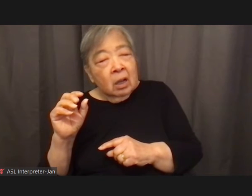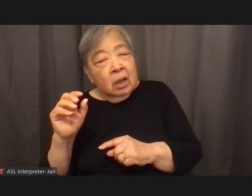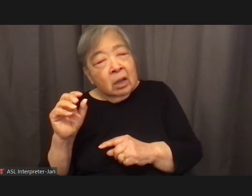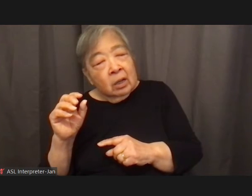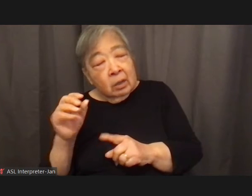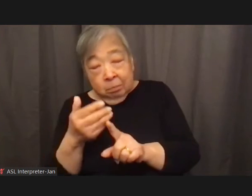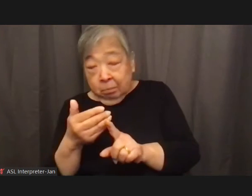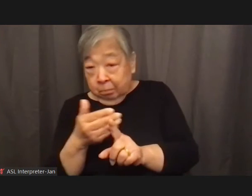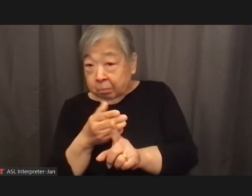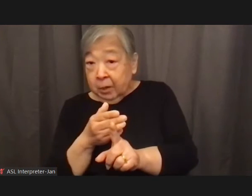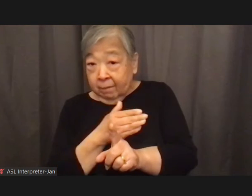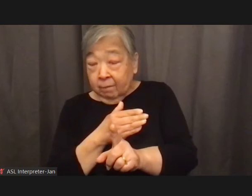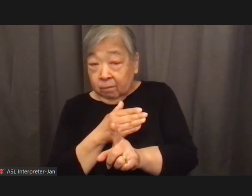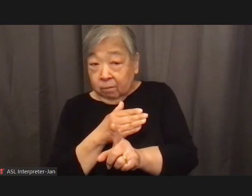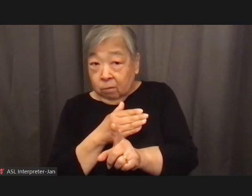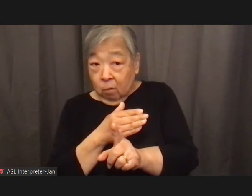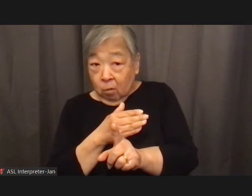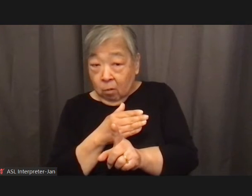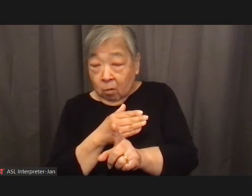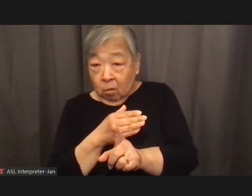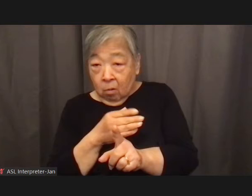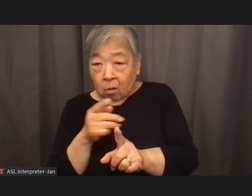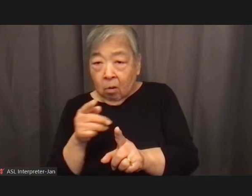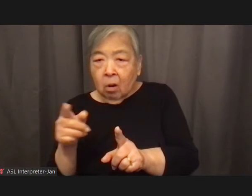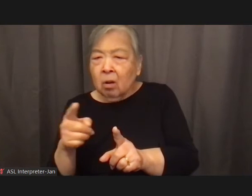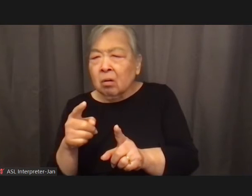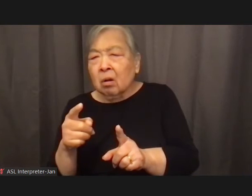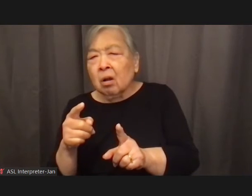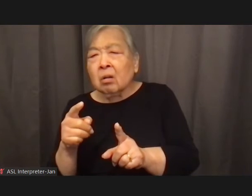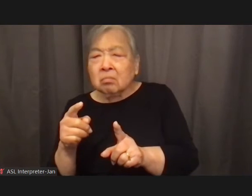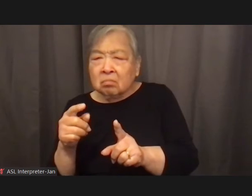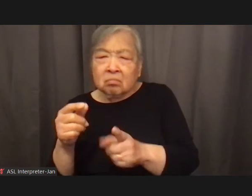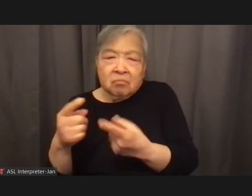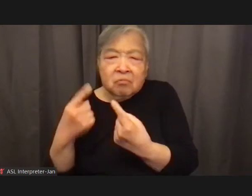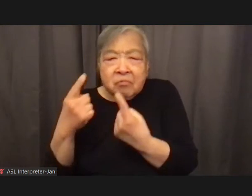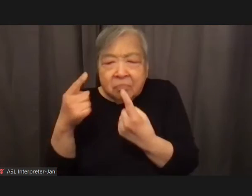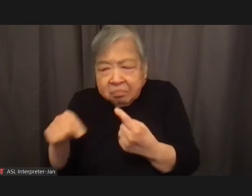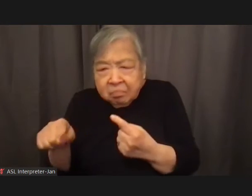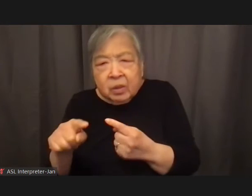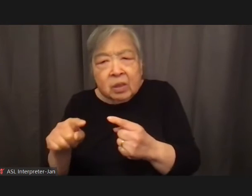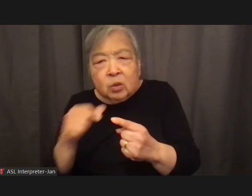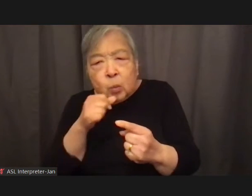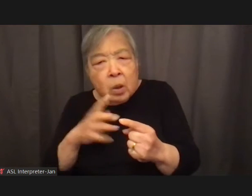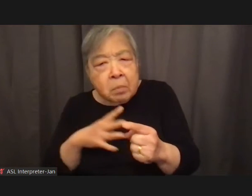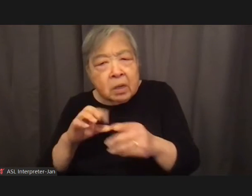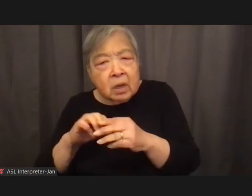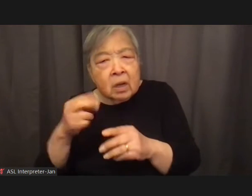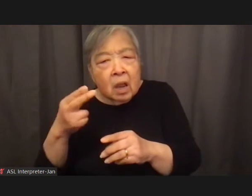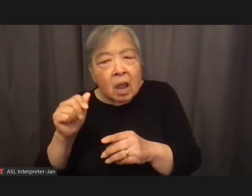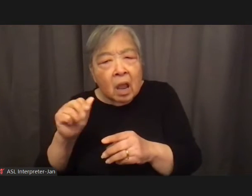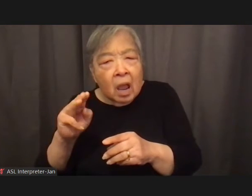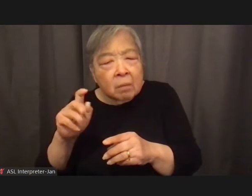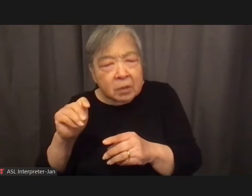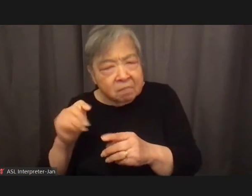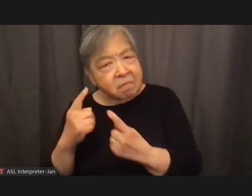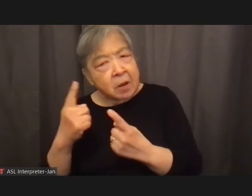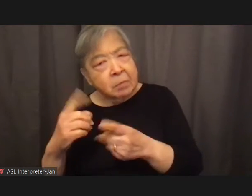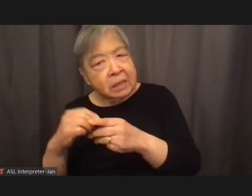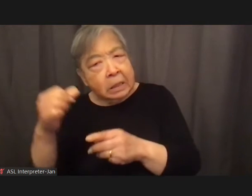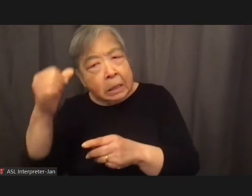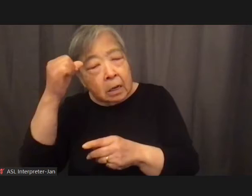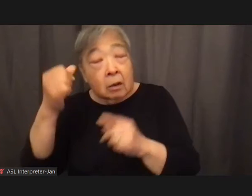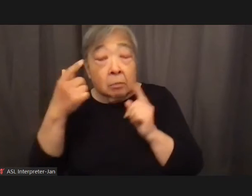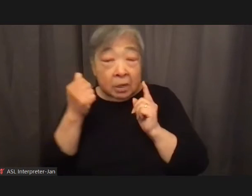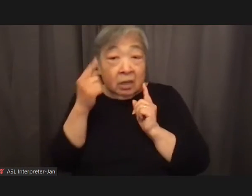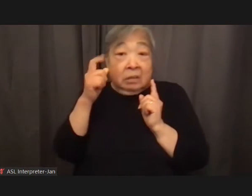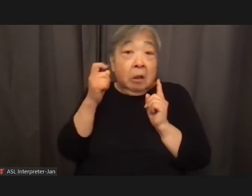before then, though, they were already well known in India because the government has these ways of